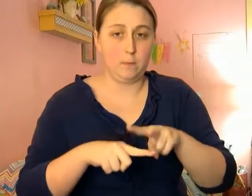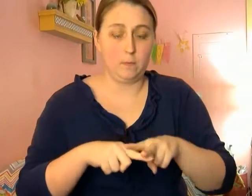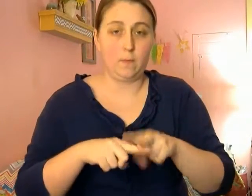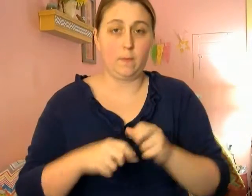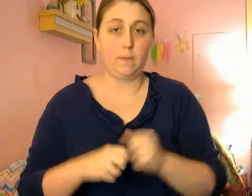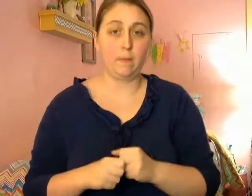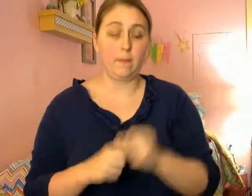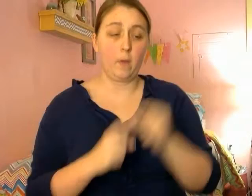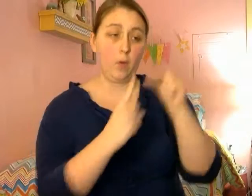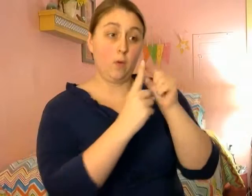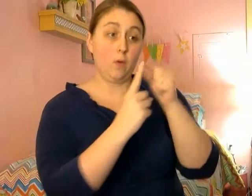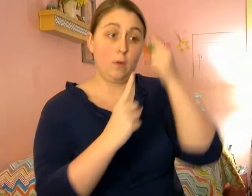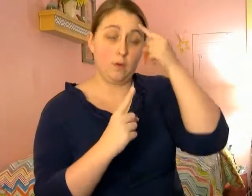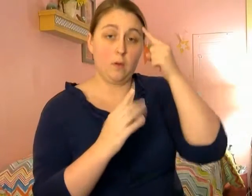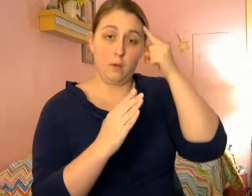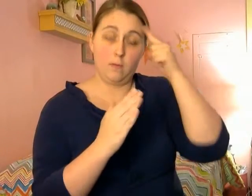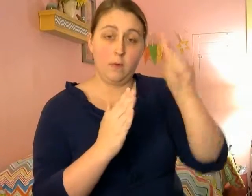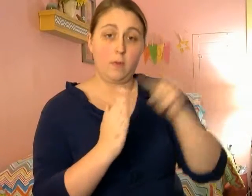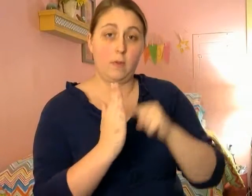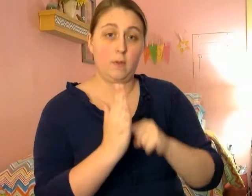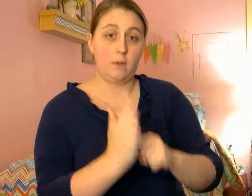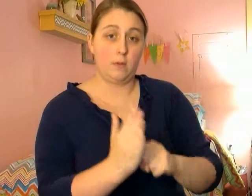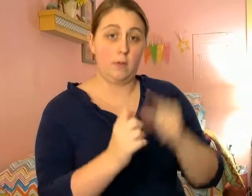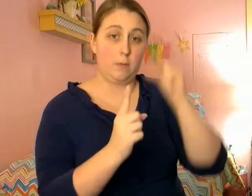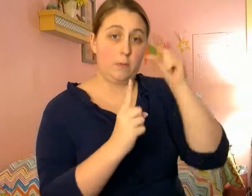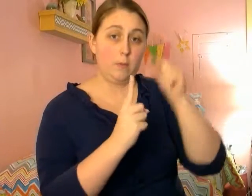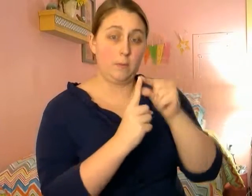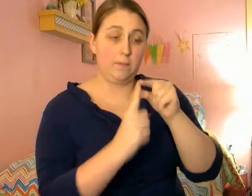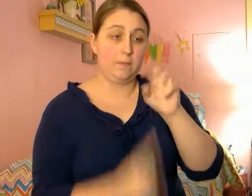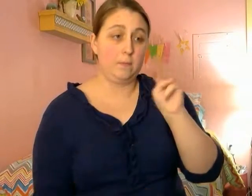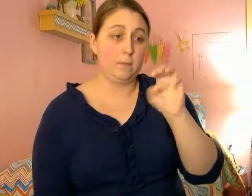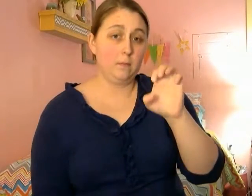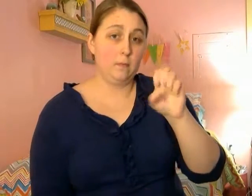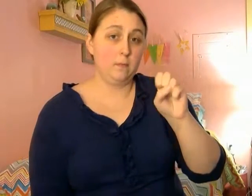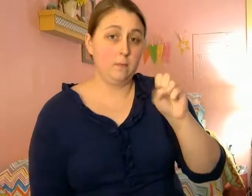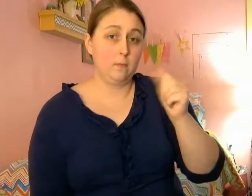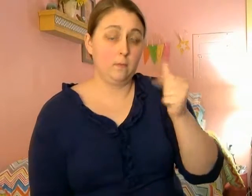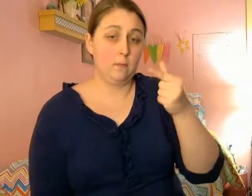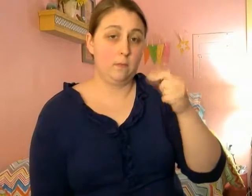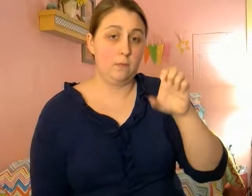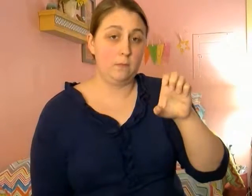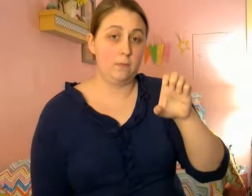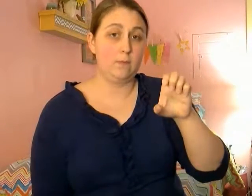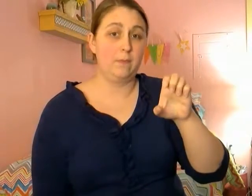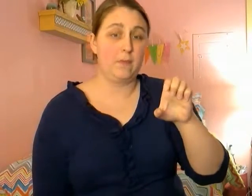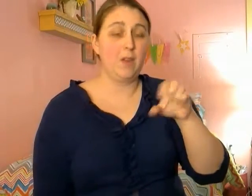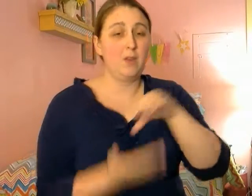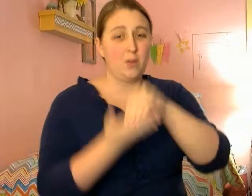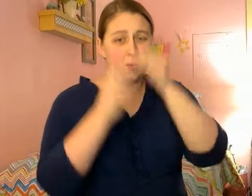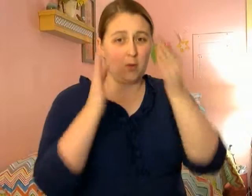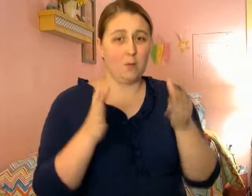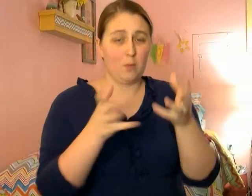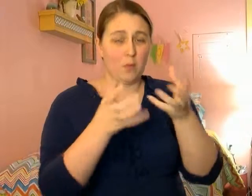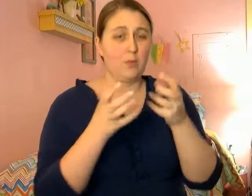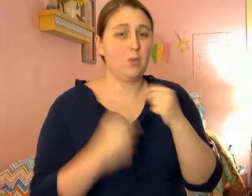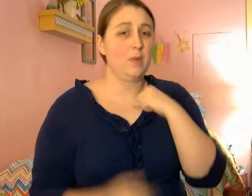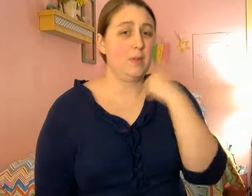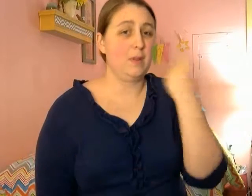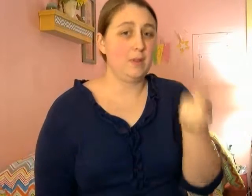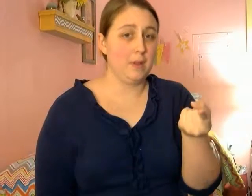word is messages, and students might want to say message or